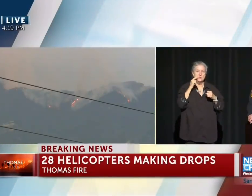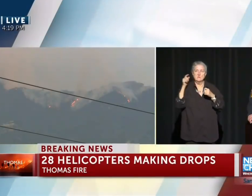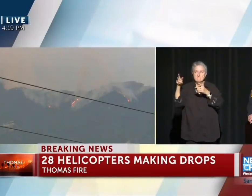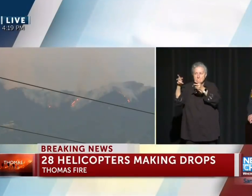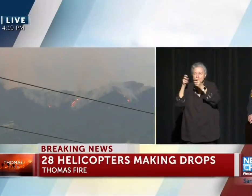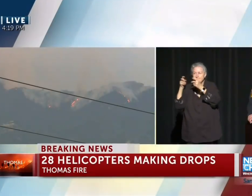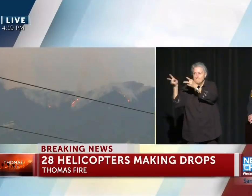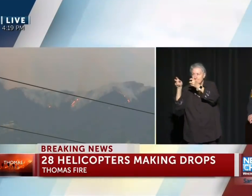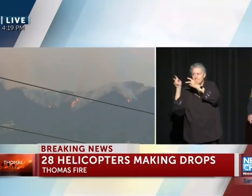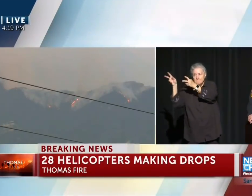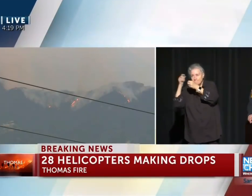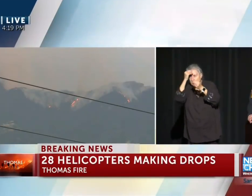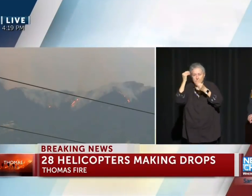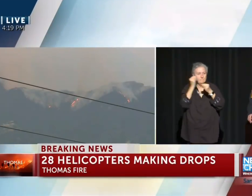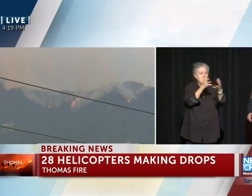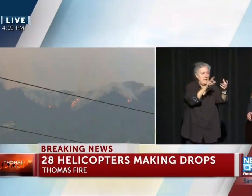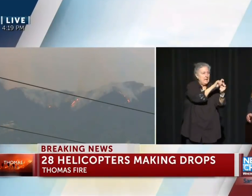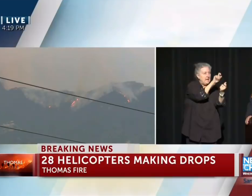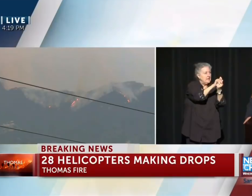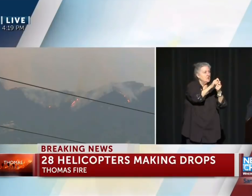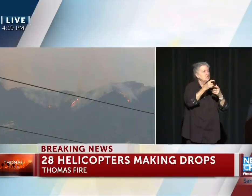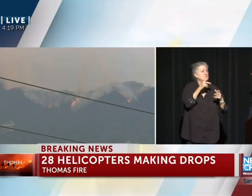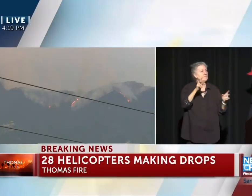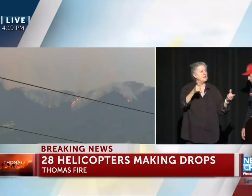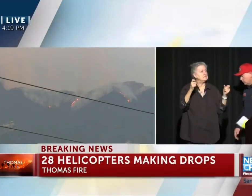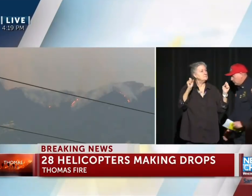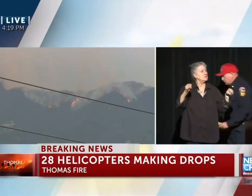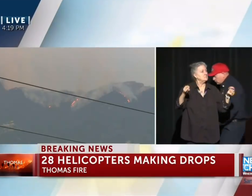information accurate to you as quickly as possible. Thank you.